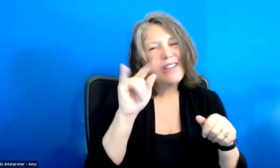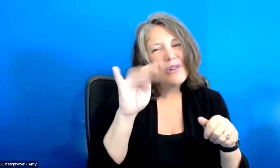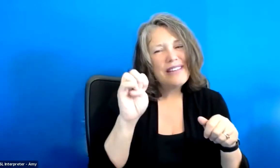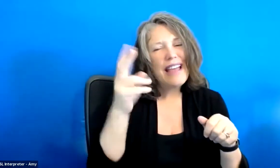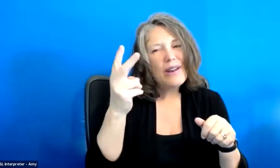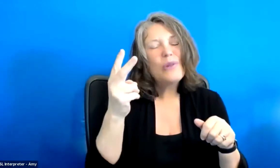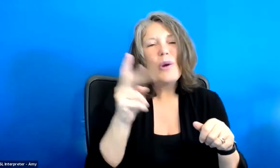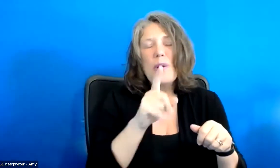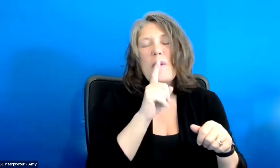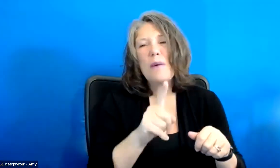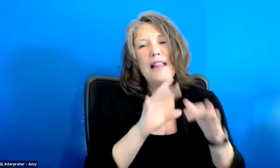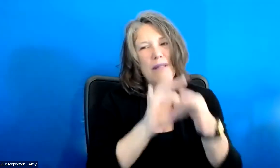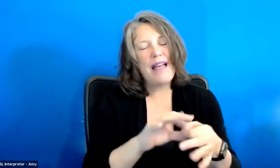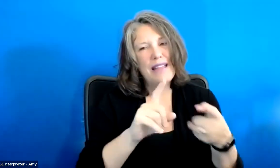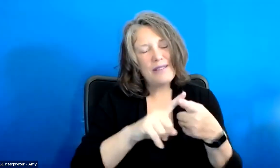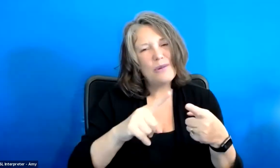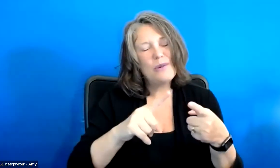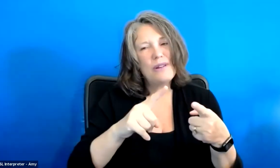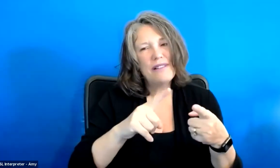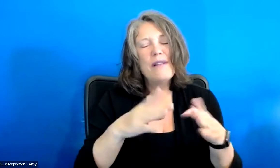public education and higher education.